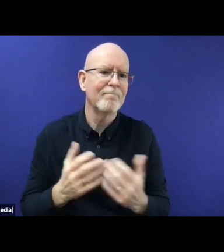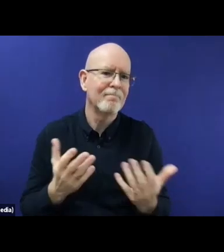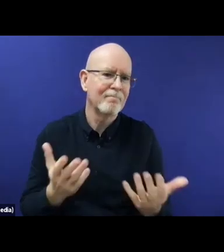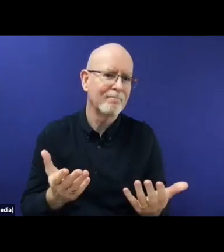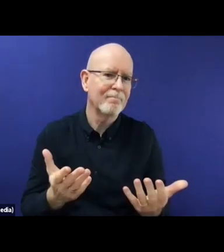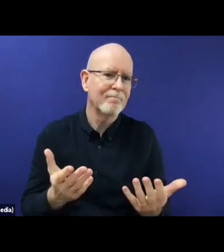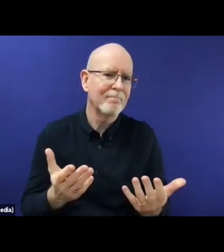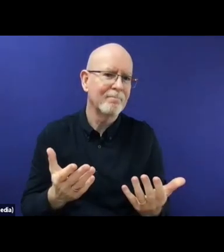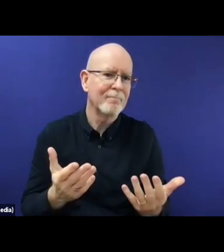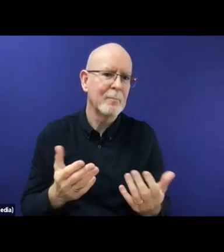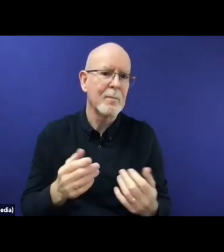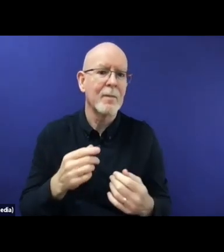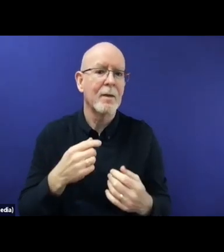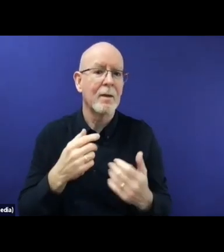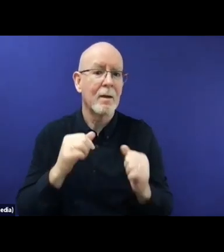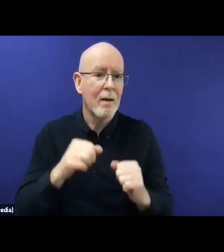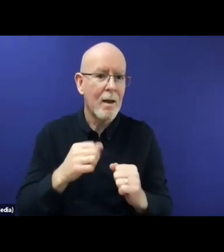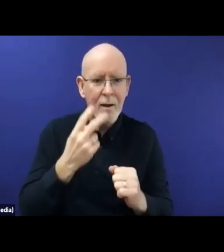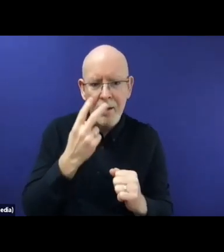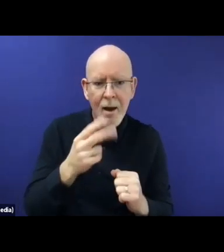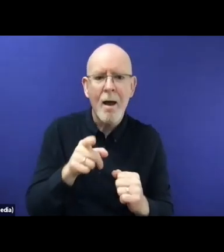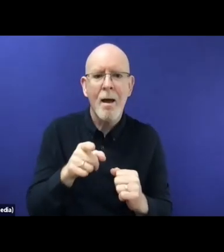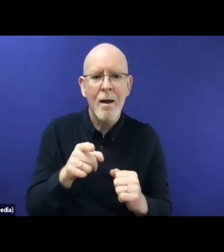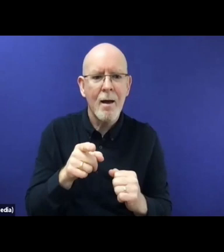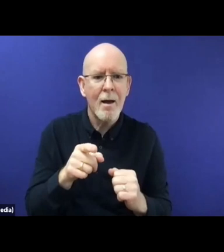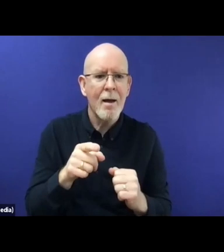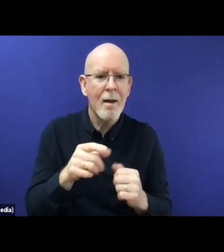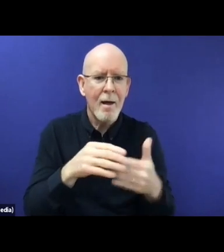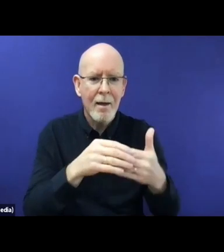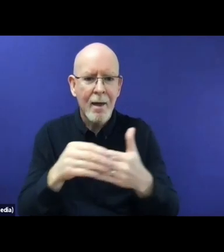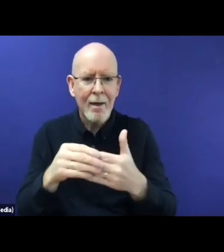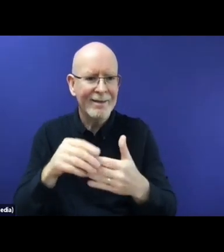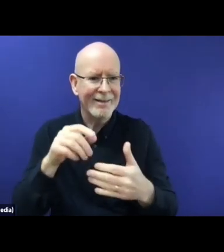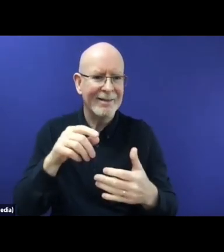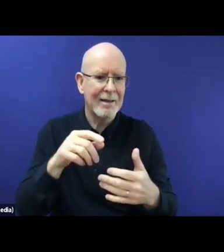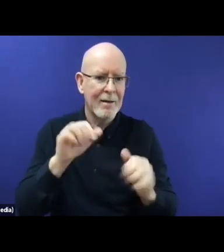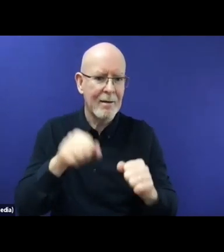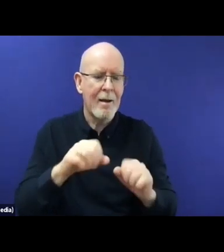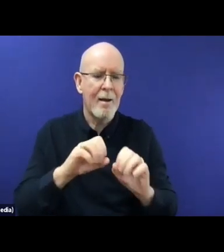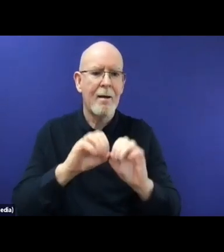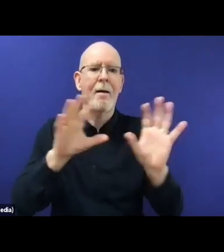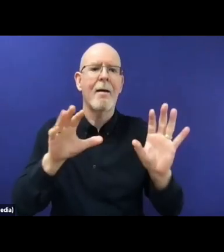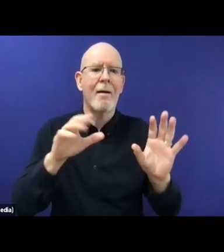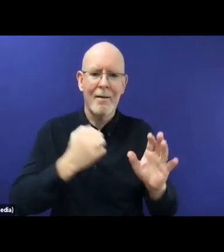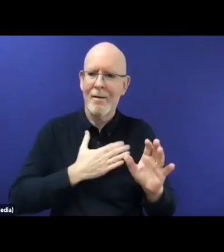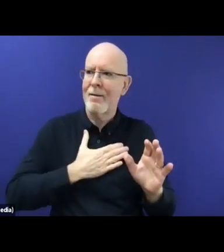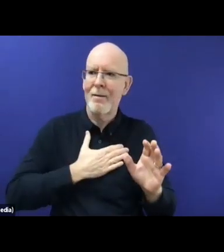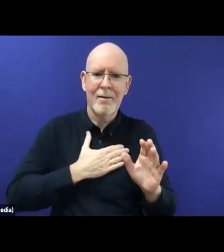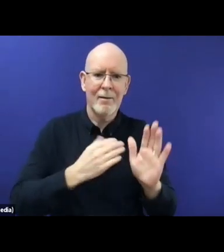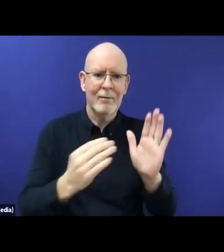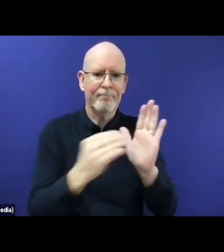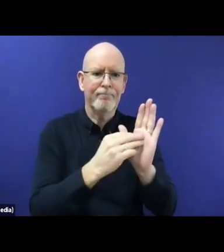world to make us, to help to strengthen our hand. And this is particularly so because I think we're seeing so many countries